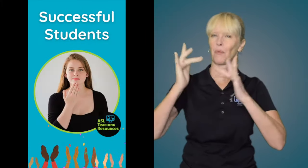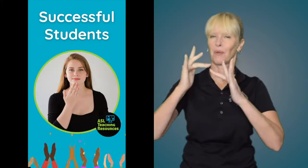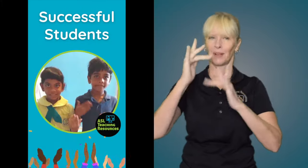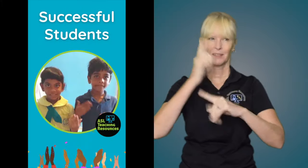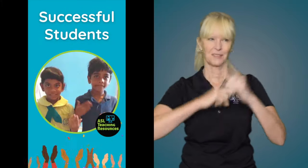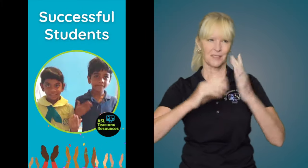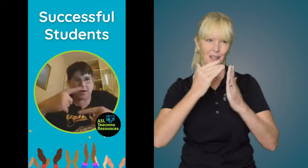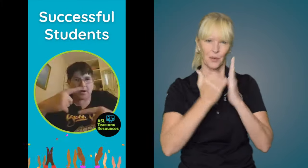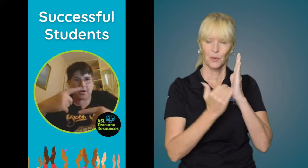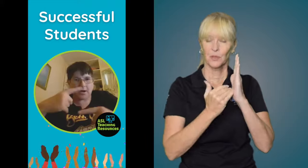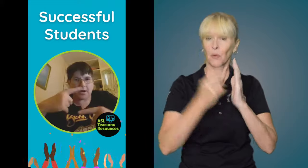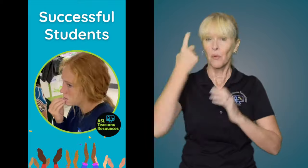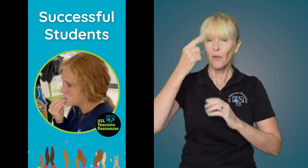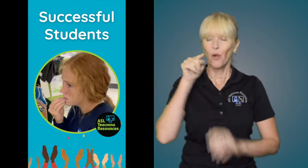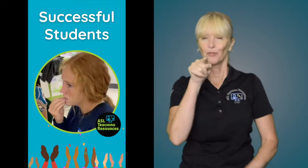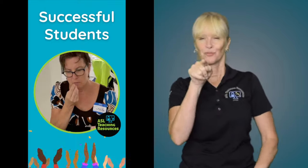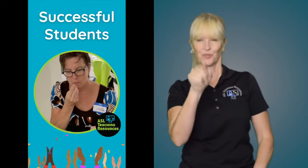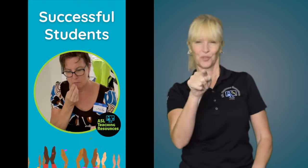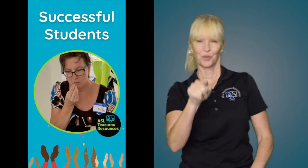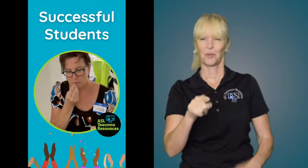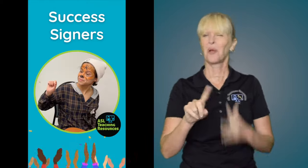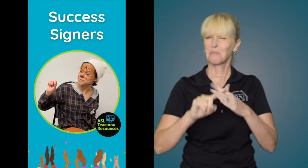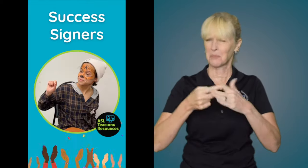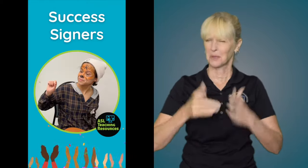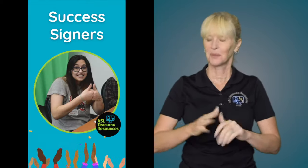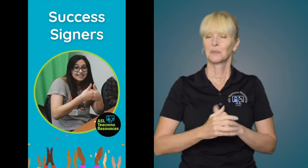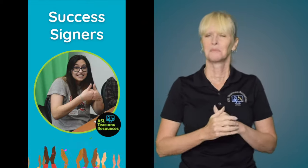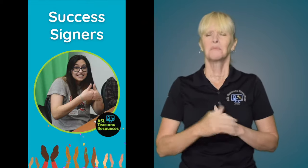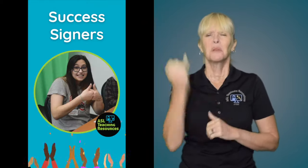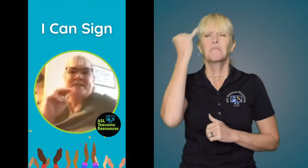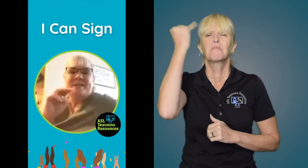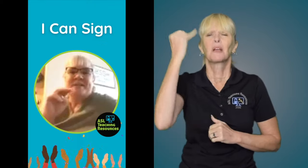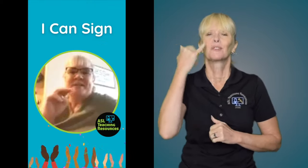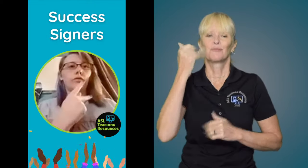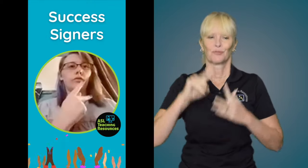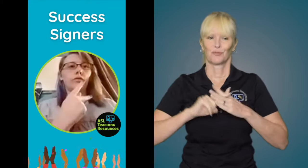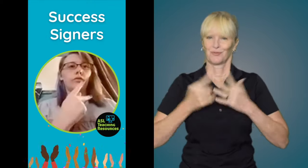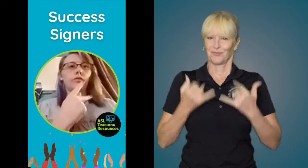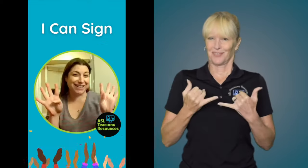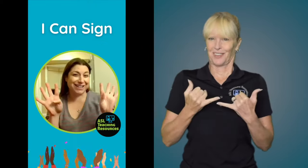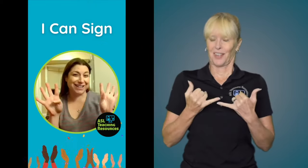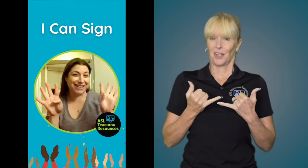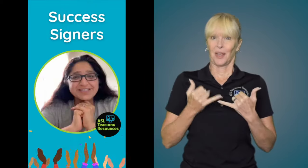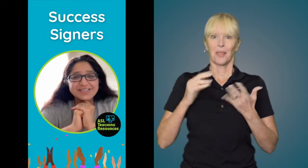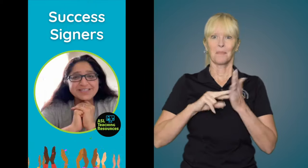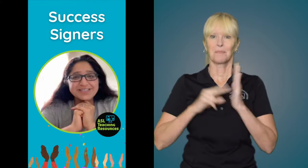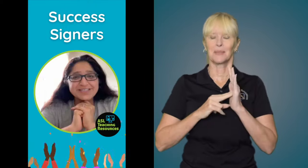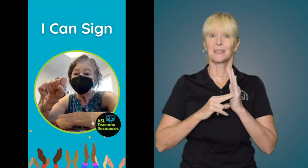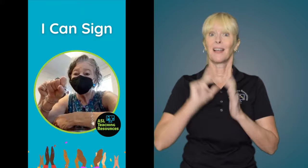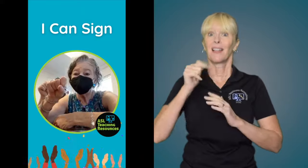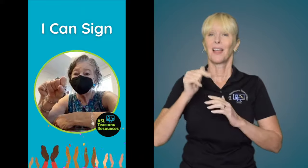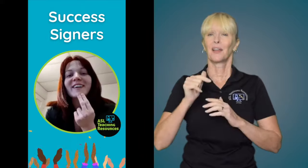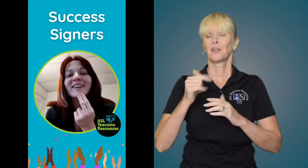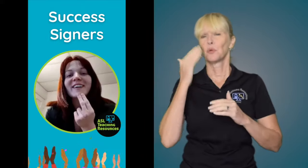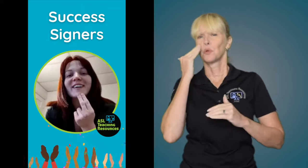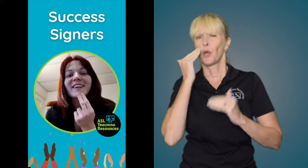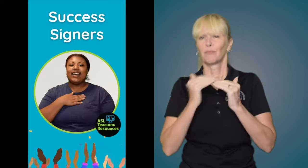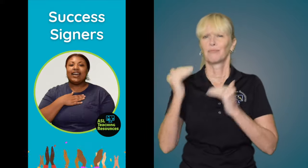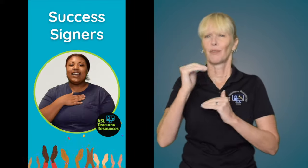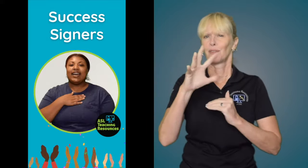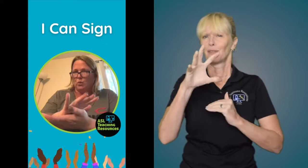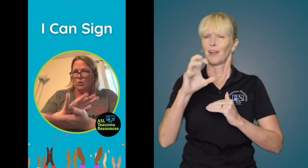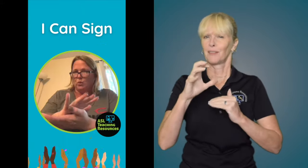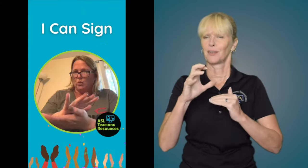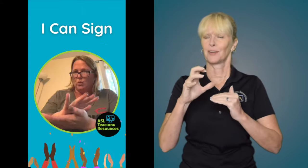courses for beginners, just for you. Imagine if you started the course today, you would know over 500 of the most